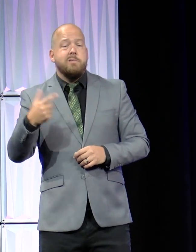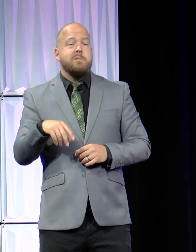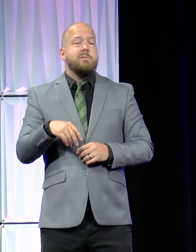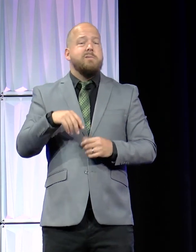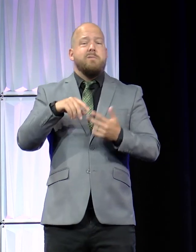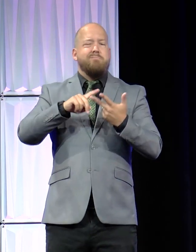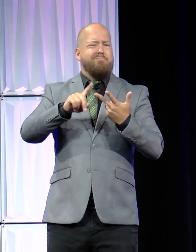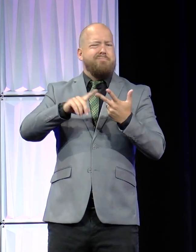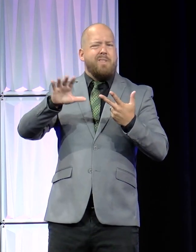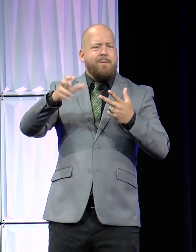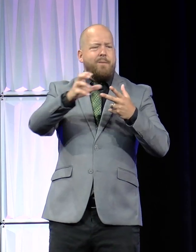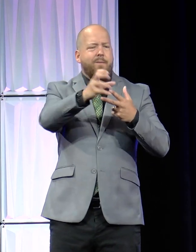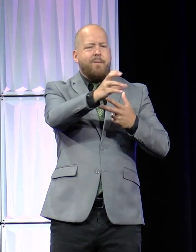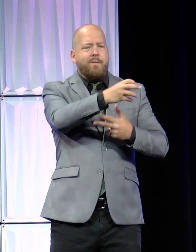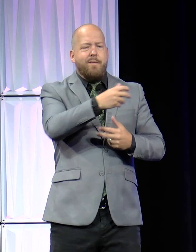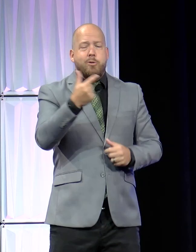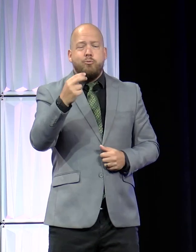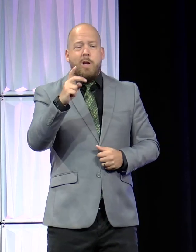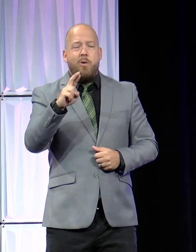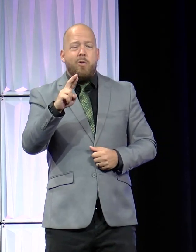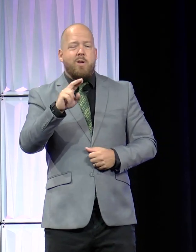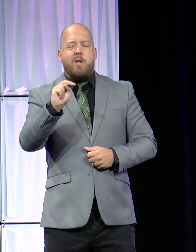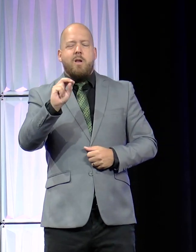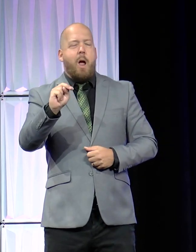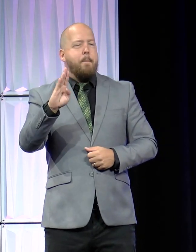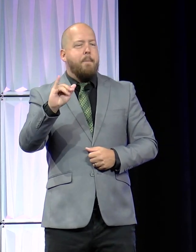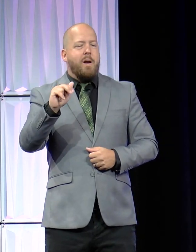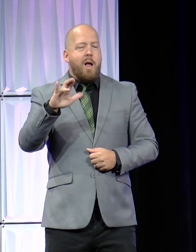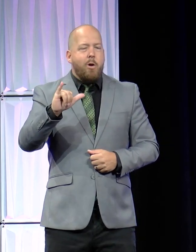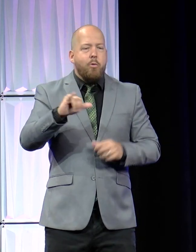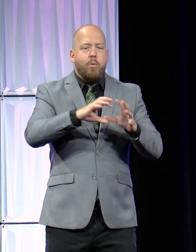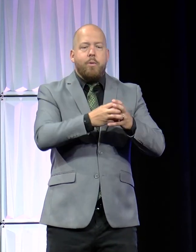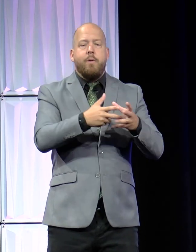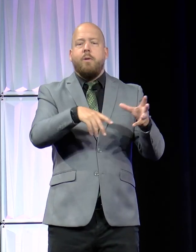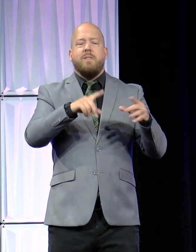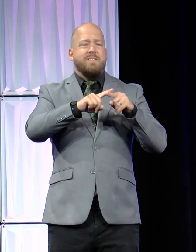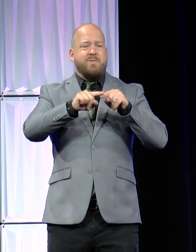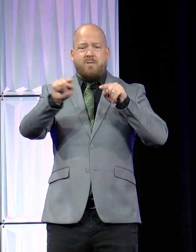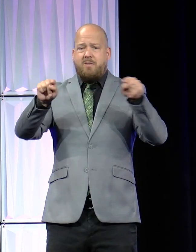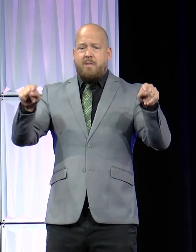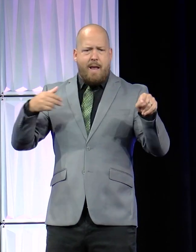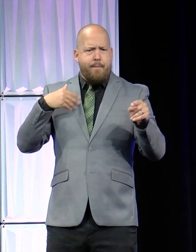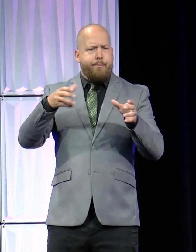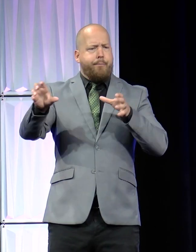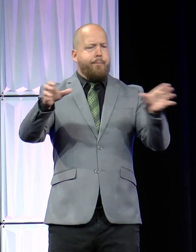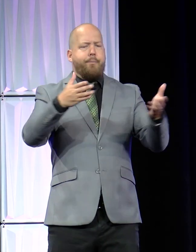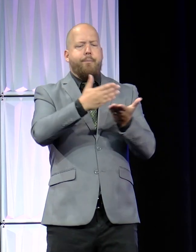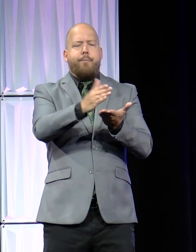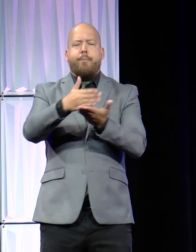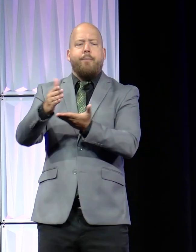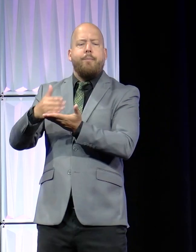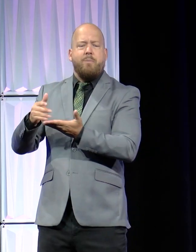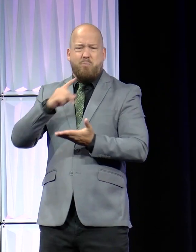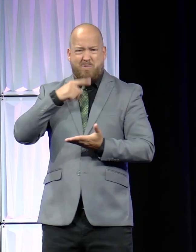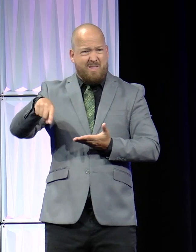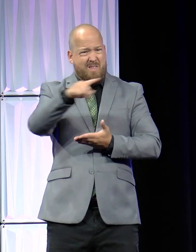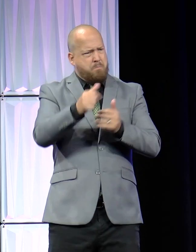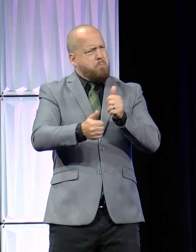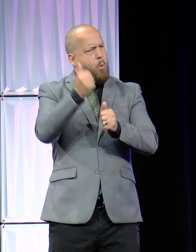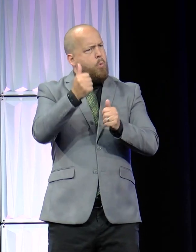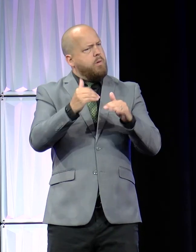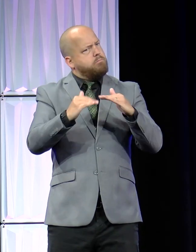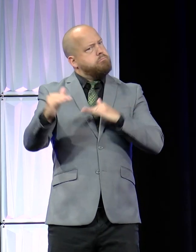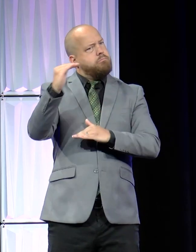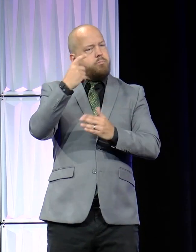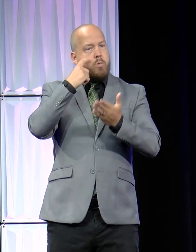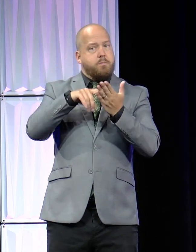individuals, people with disabilities, older adults, and many others are disproportionately impacted. And of course, we know too that men